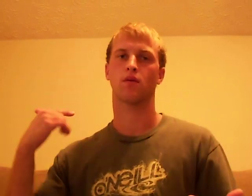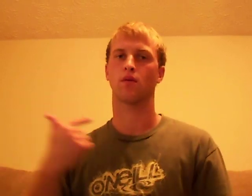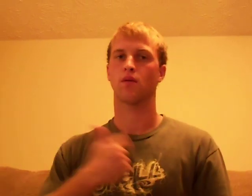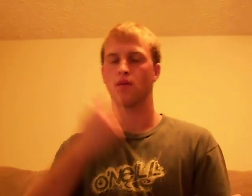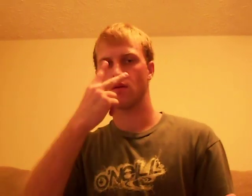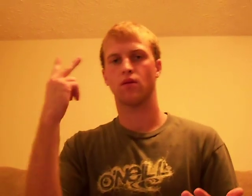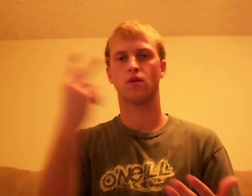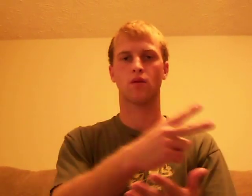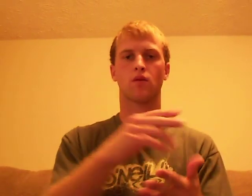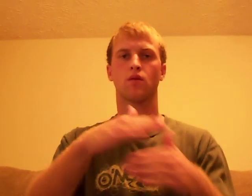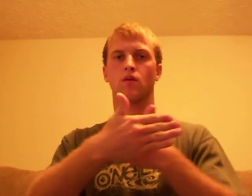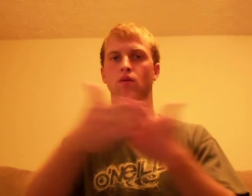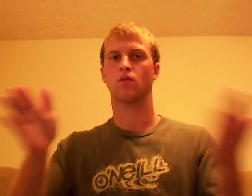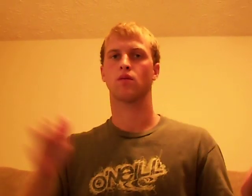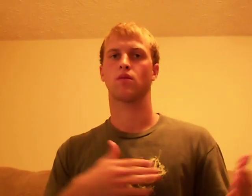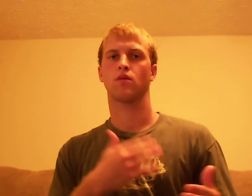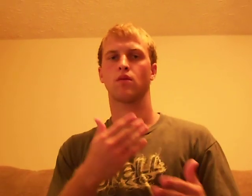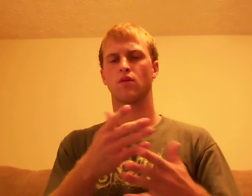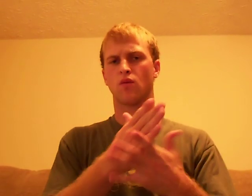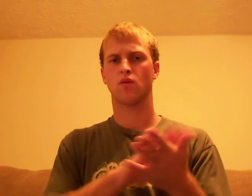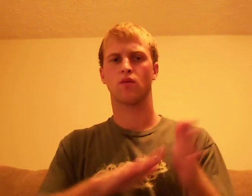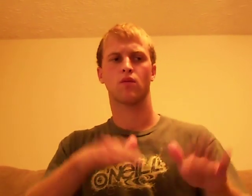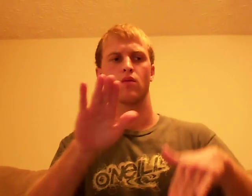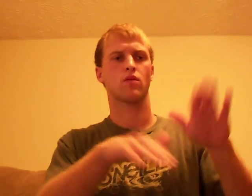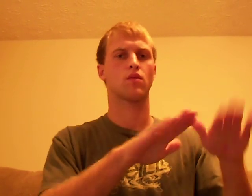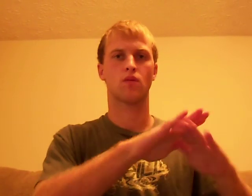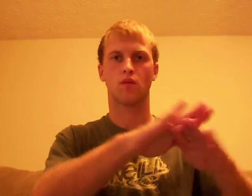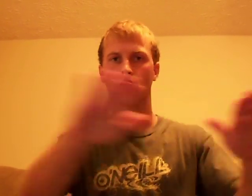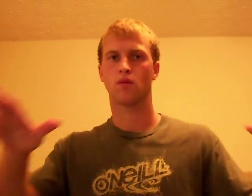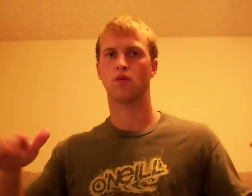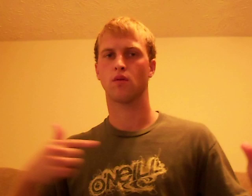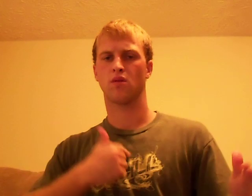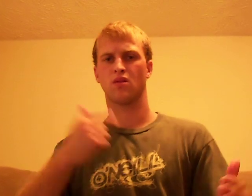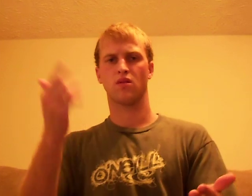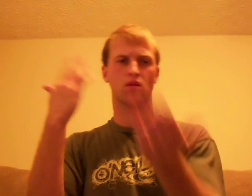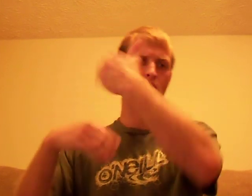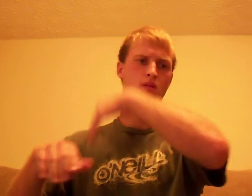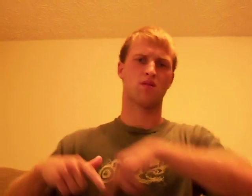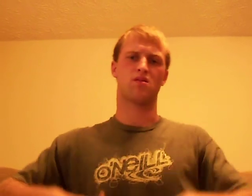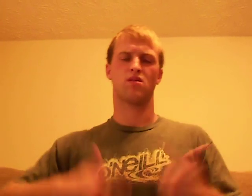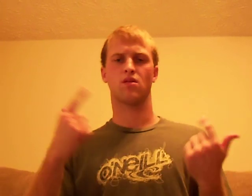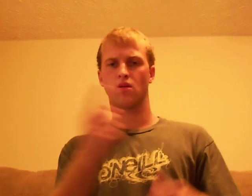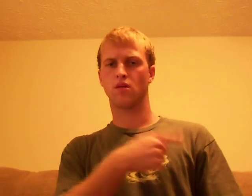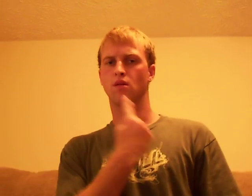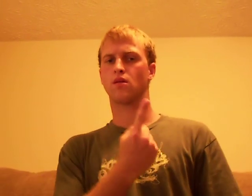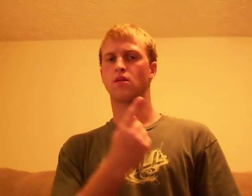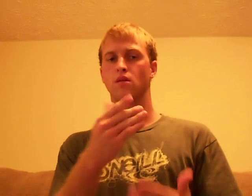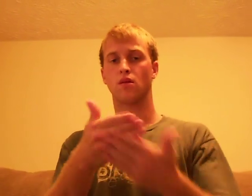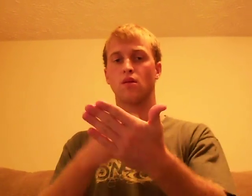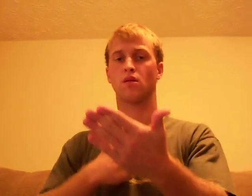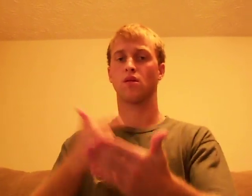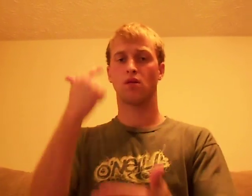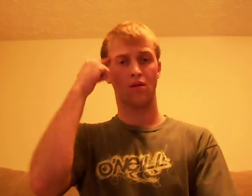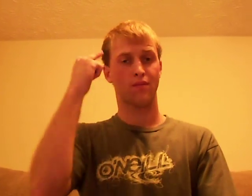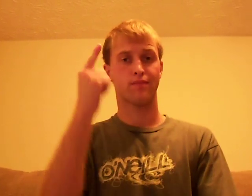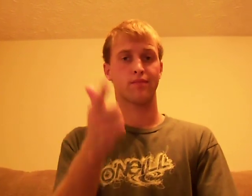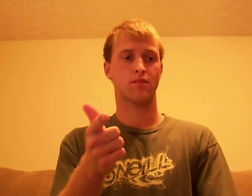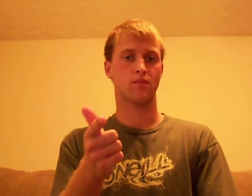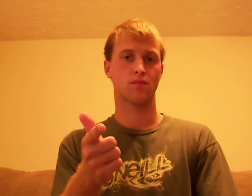I've seen this room and I've walked this floor, you know. I used to live alone before I knew